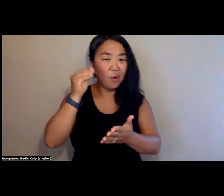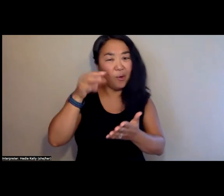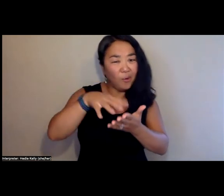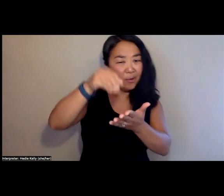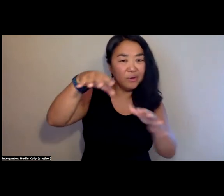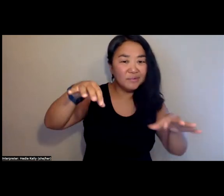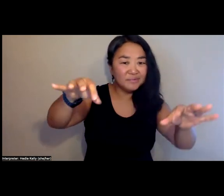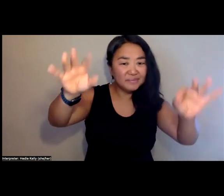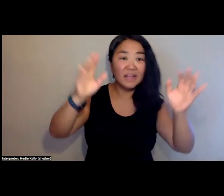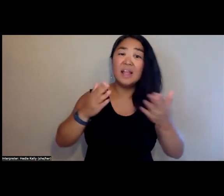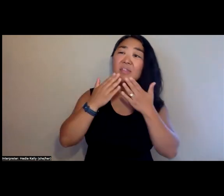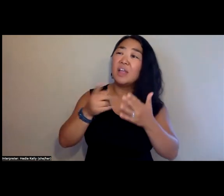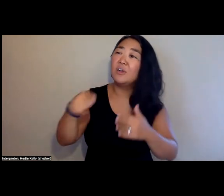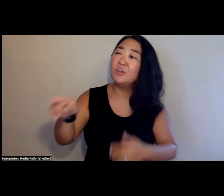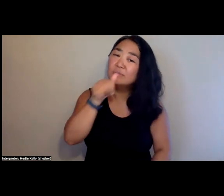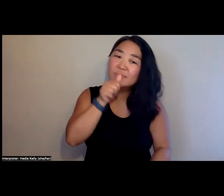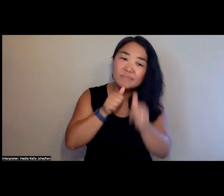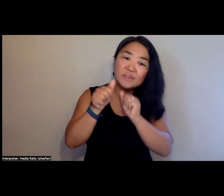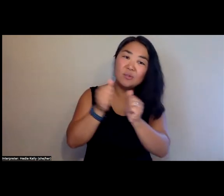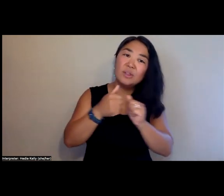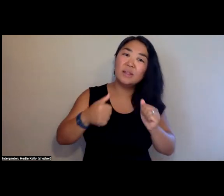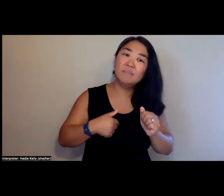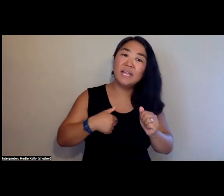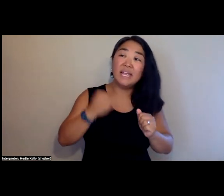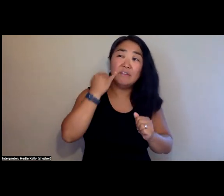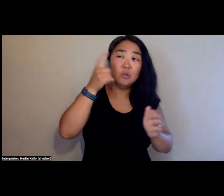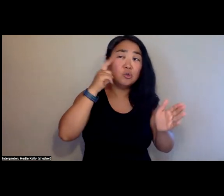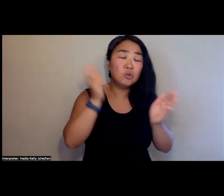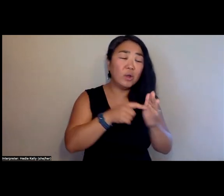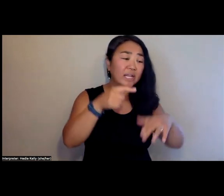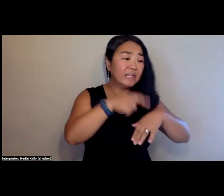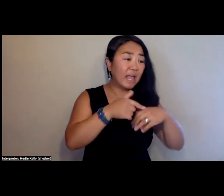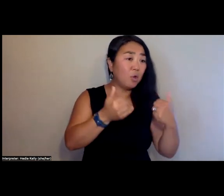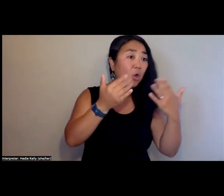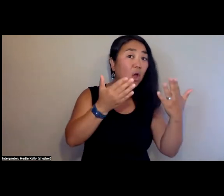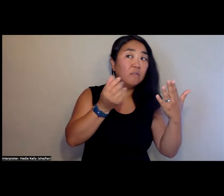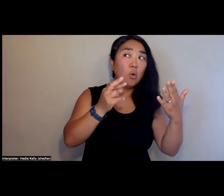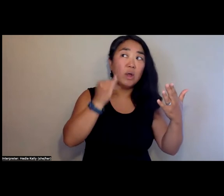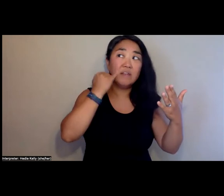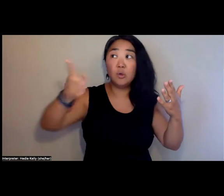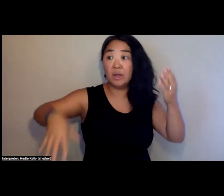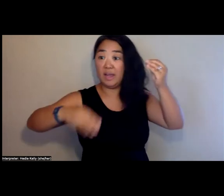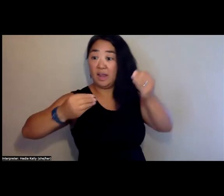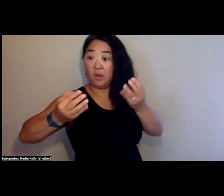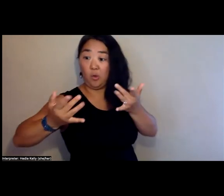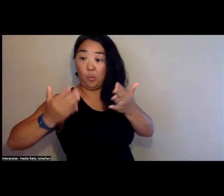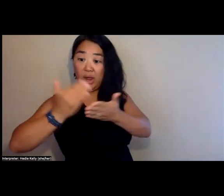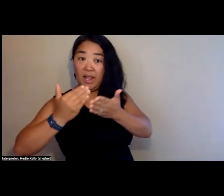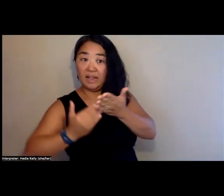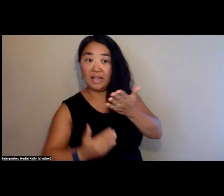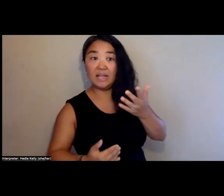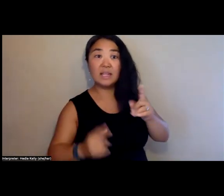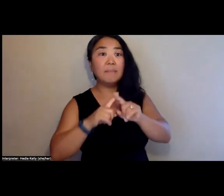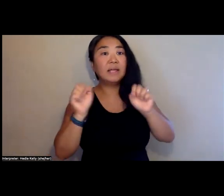if you saw a time offered and then that time is no longer offered, or if you're on a wait list for one group, notice that you can go to the